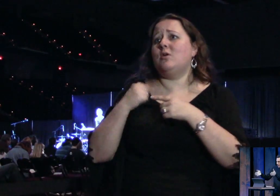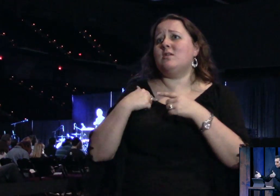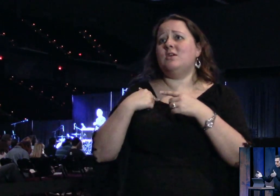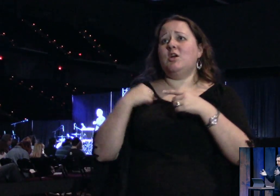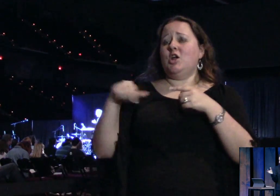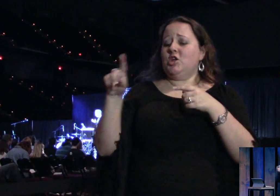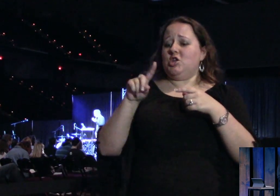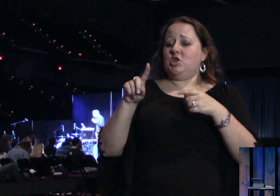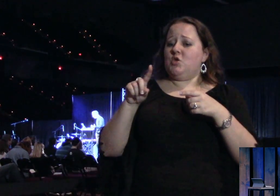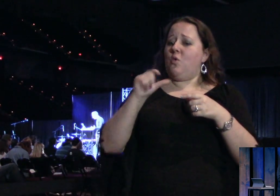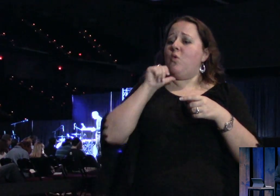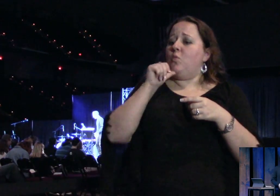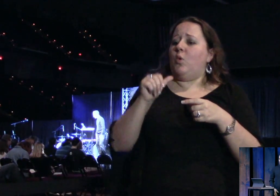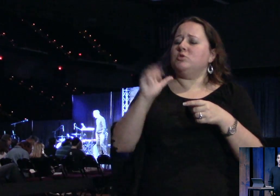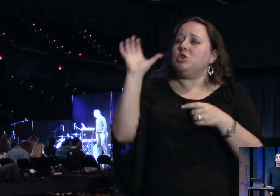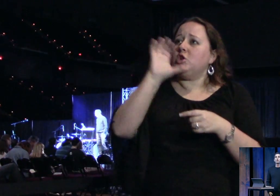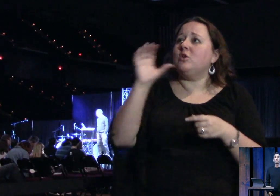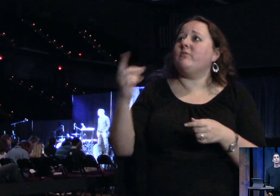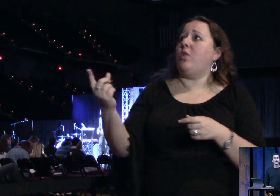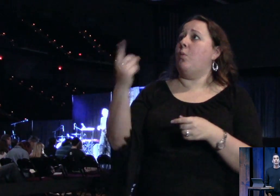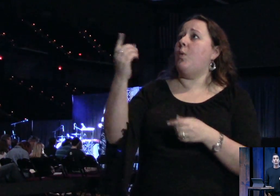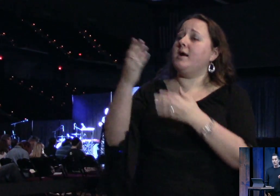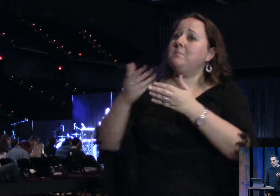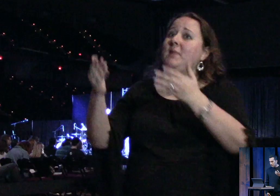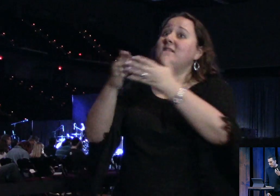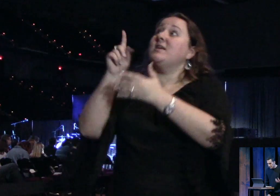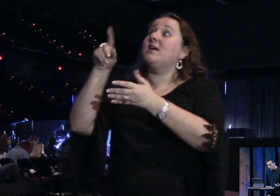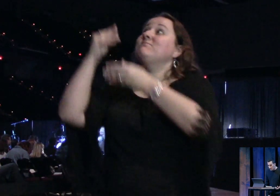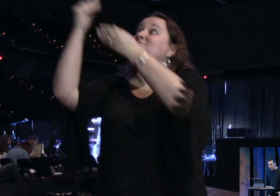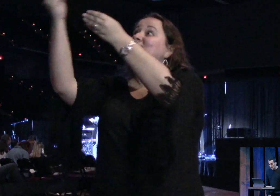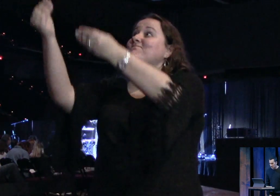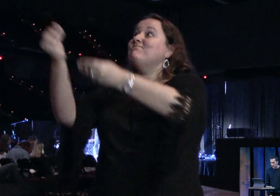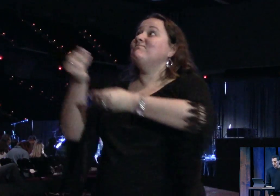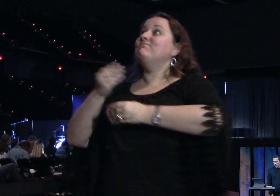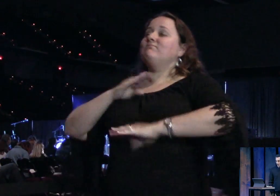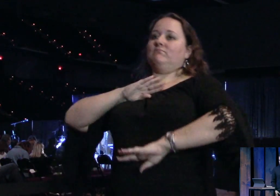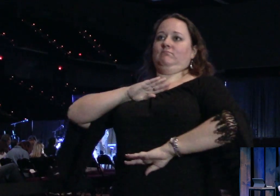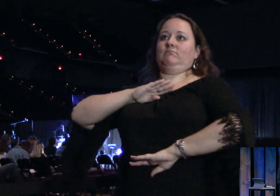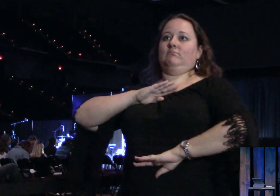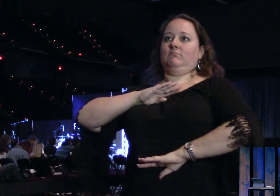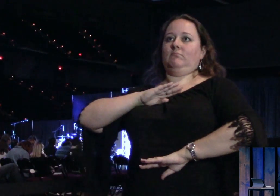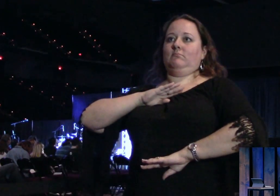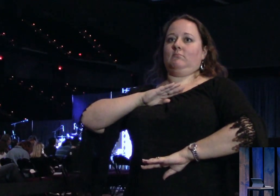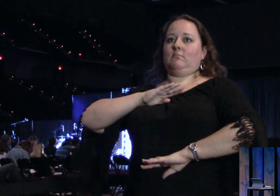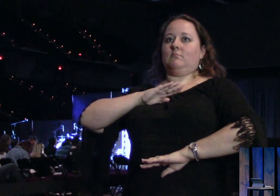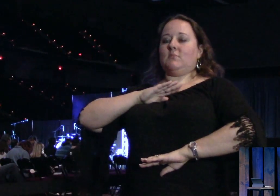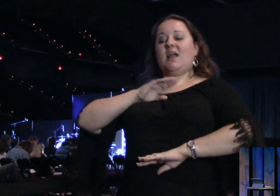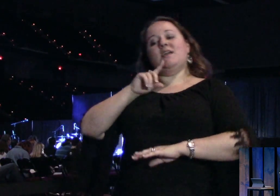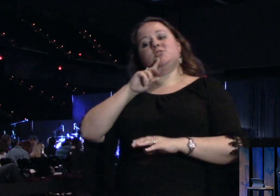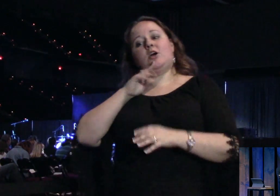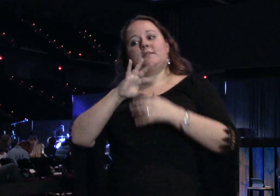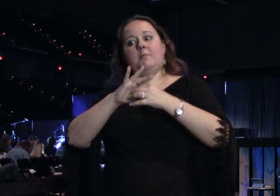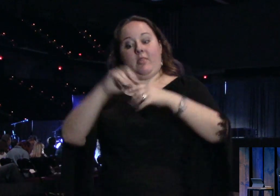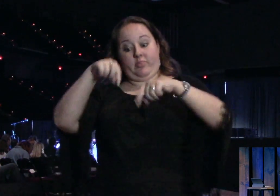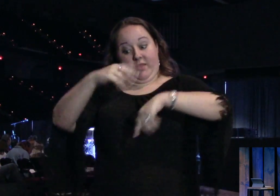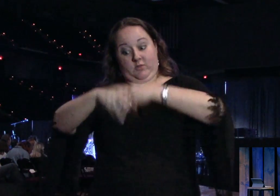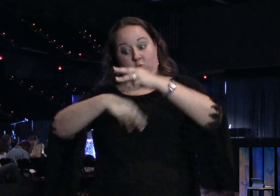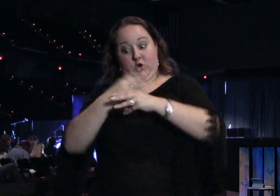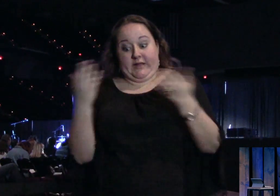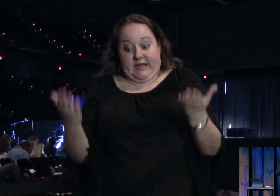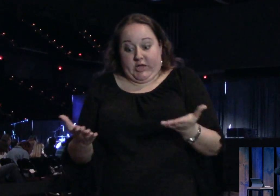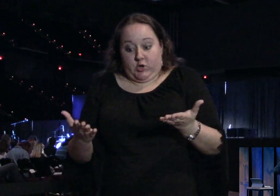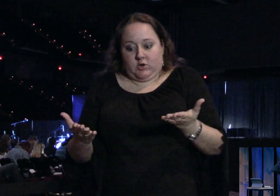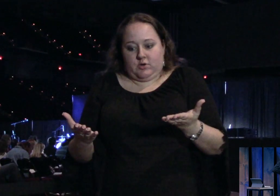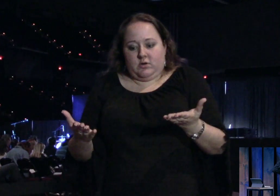never bother to look to the one place that can truly bring fulfillment. Solomon unpacks life under the